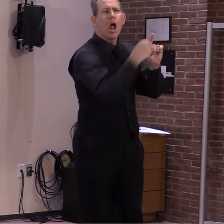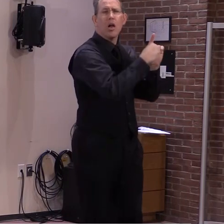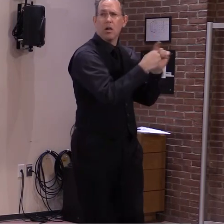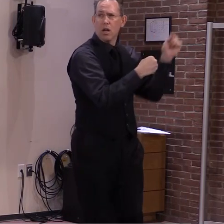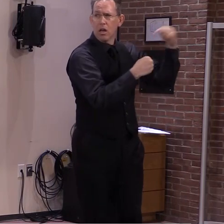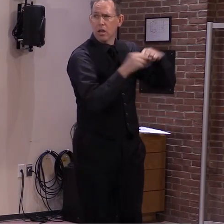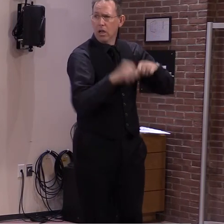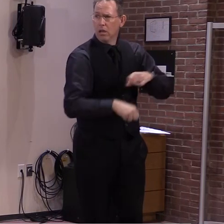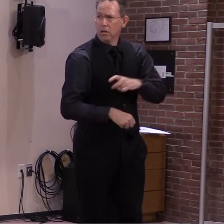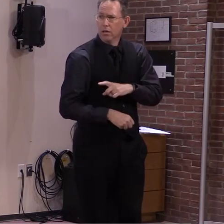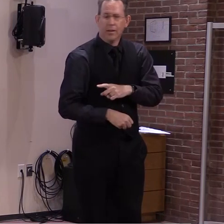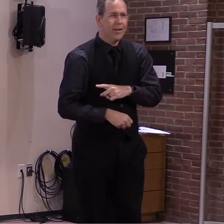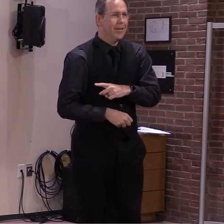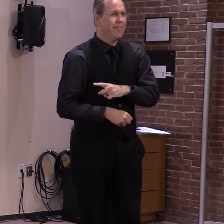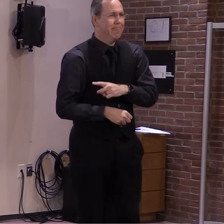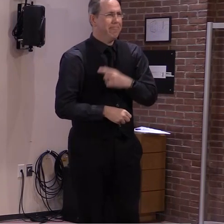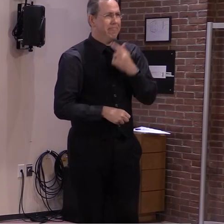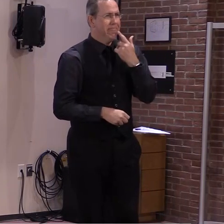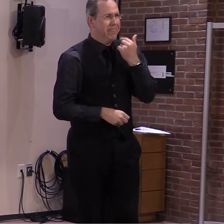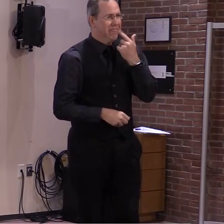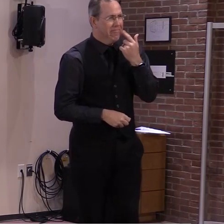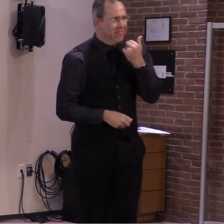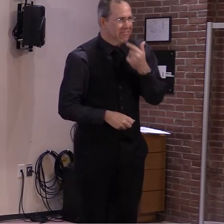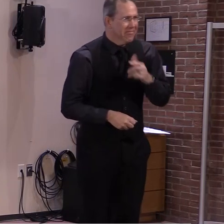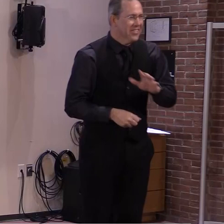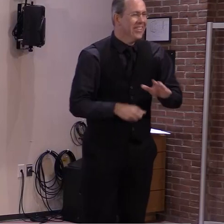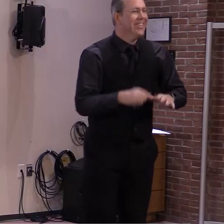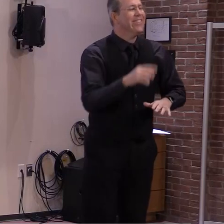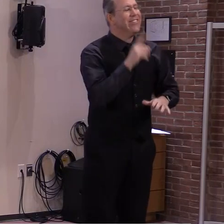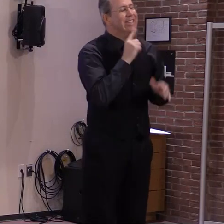here. I understand. Thank you.